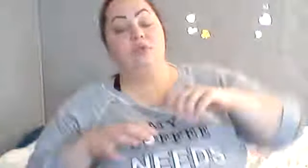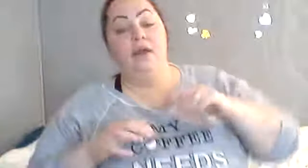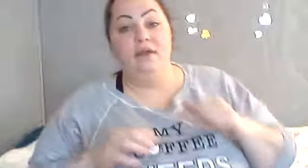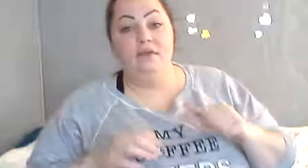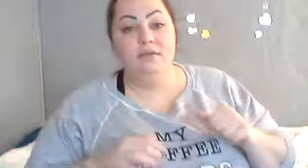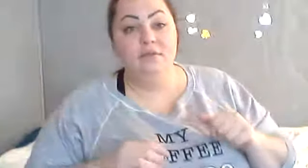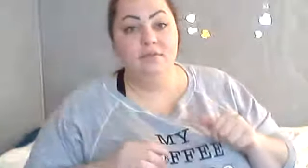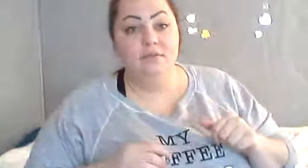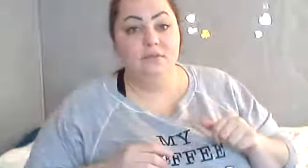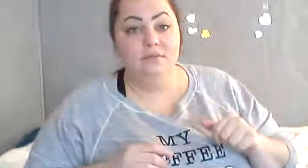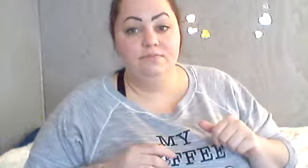Okay.